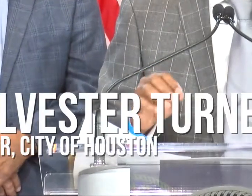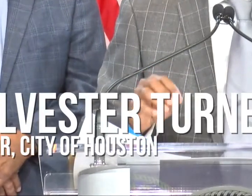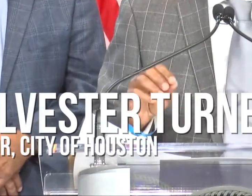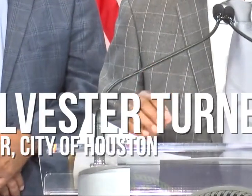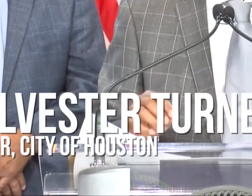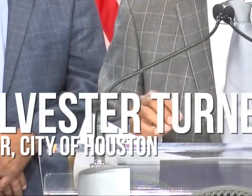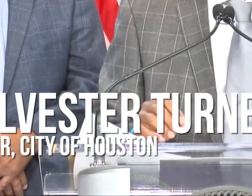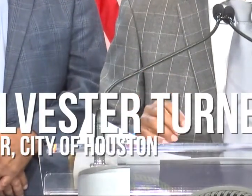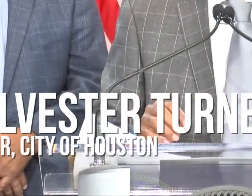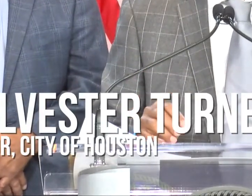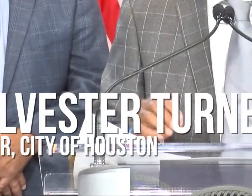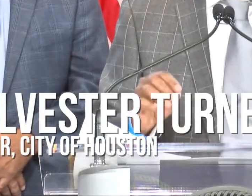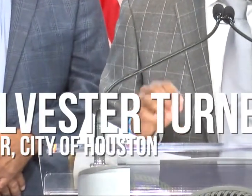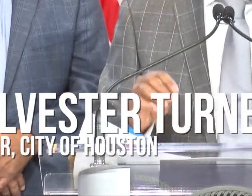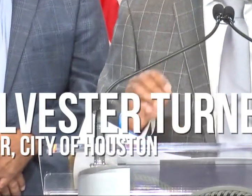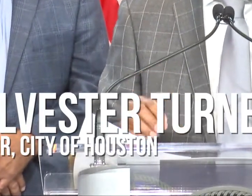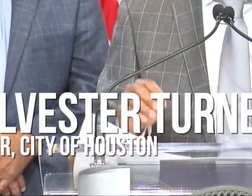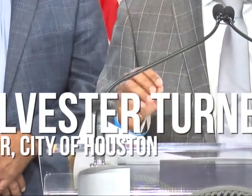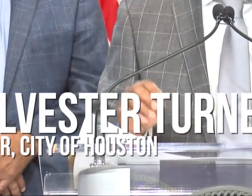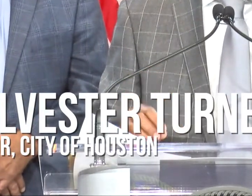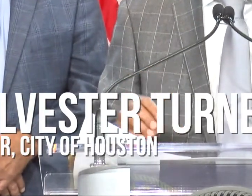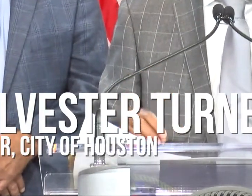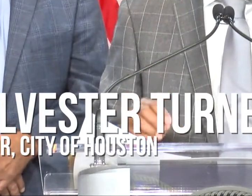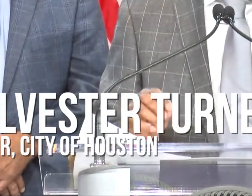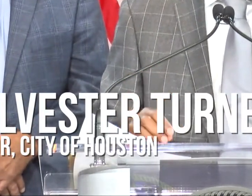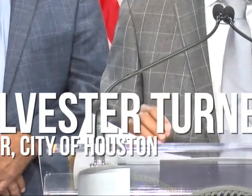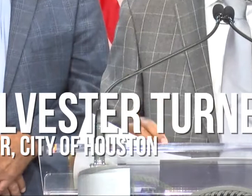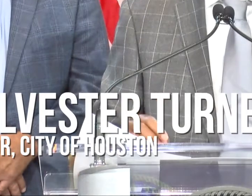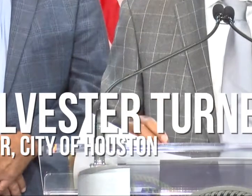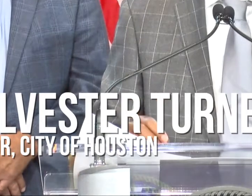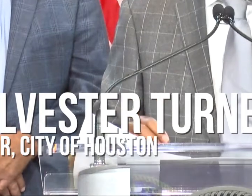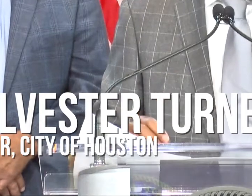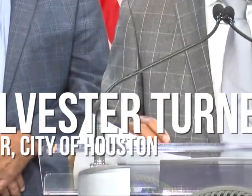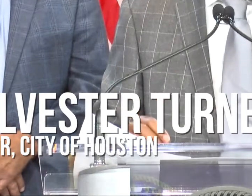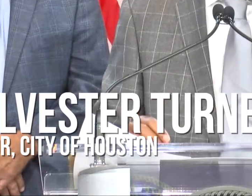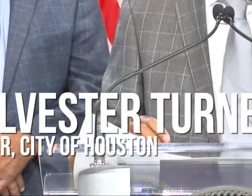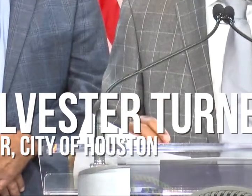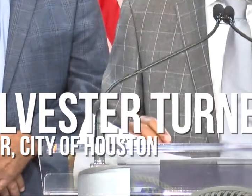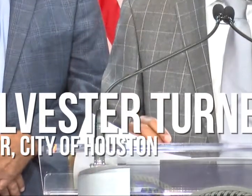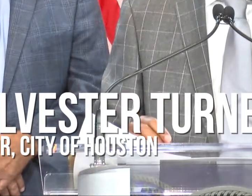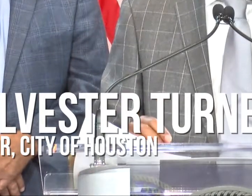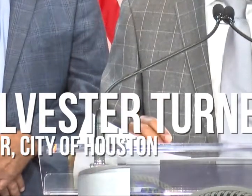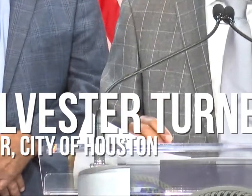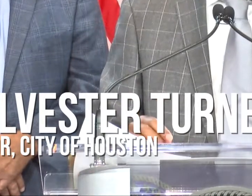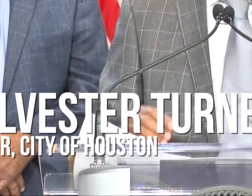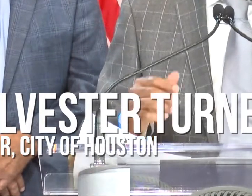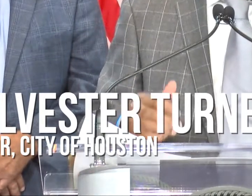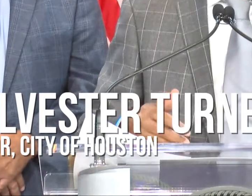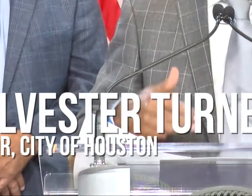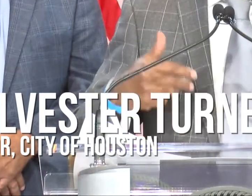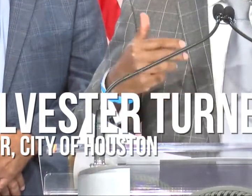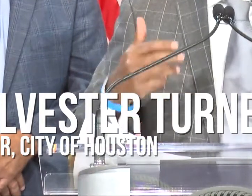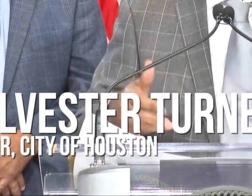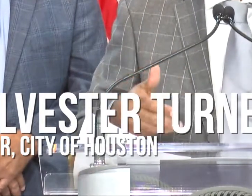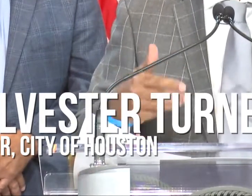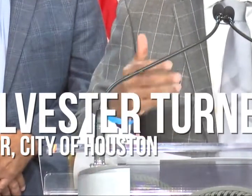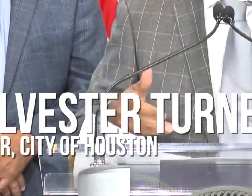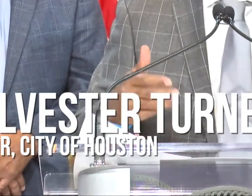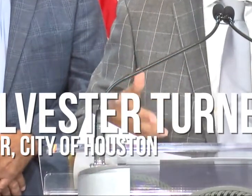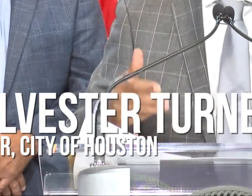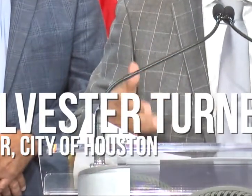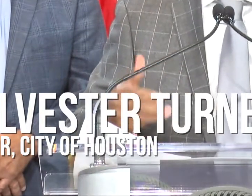damaged or destroyed, what these persons, homeowners, are simply asking for is that they get that